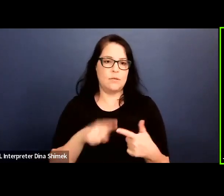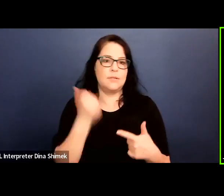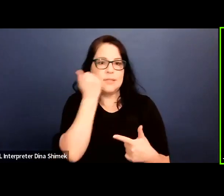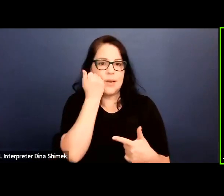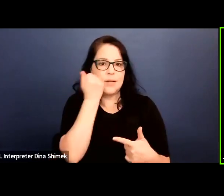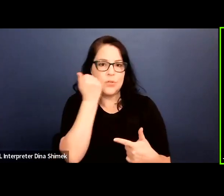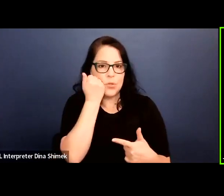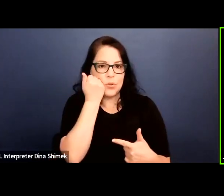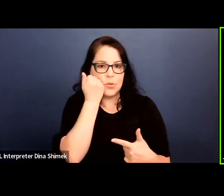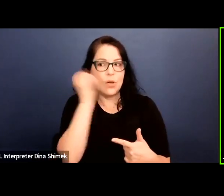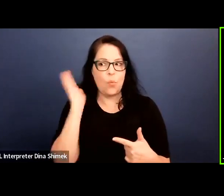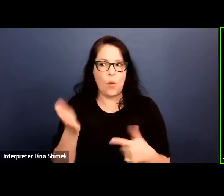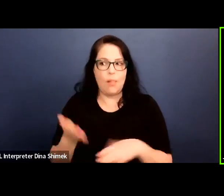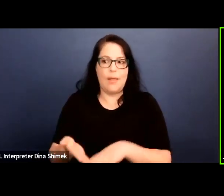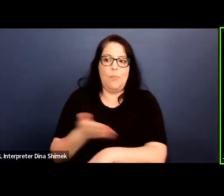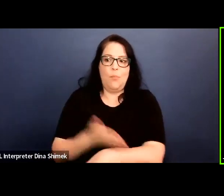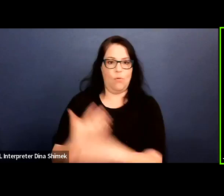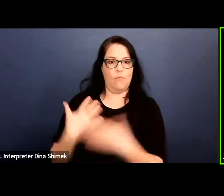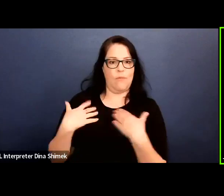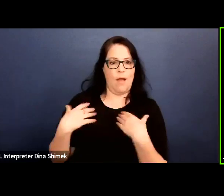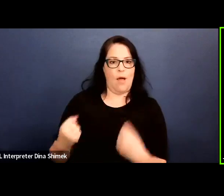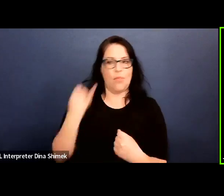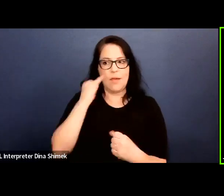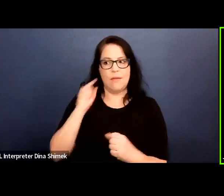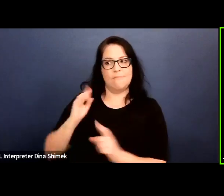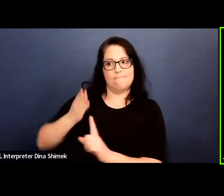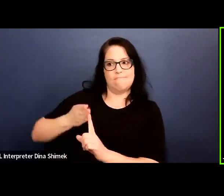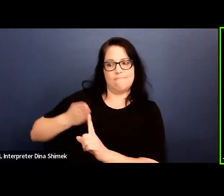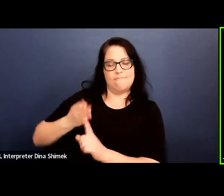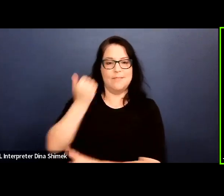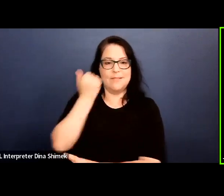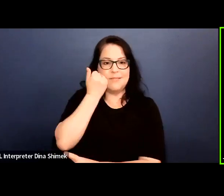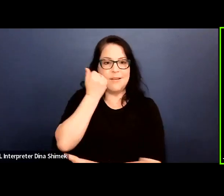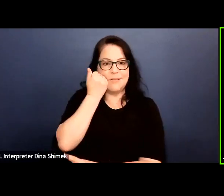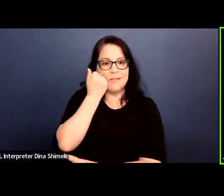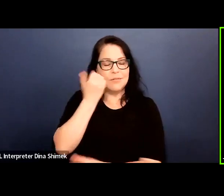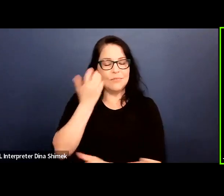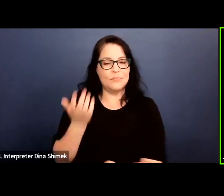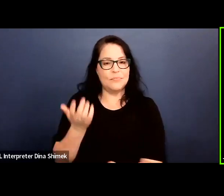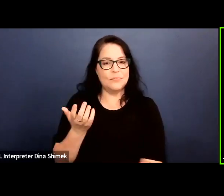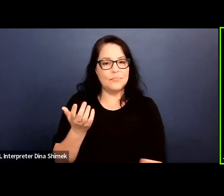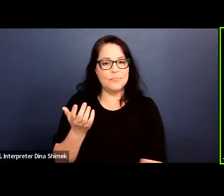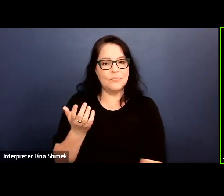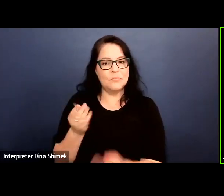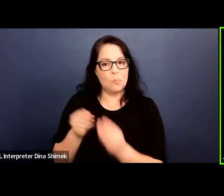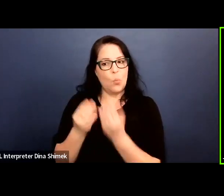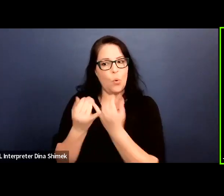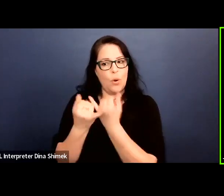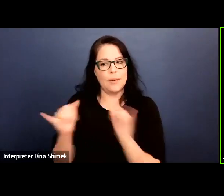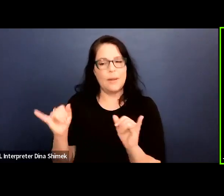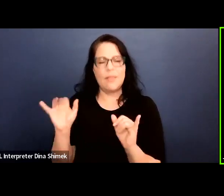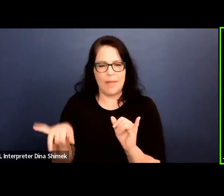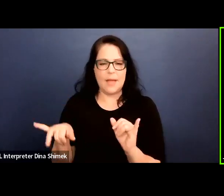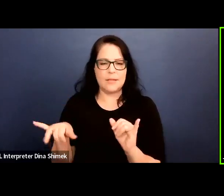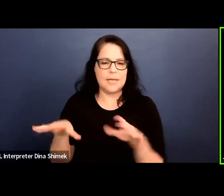to improve their health or their independence, that would be an acceptable qualified